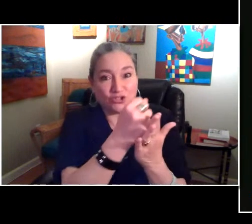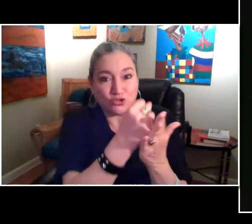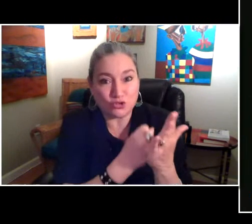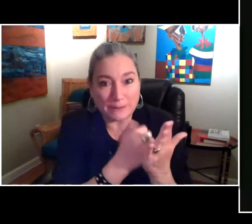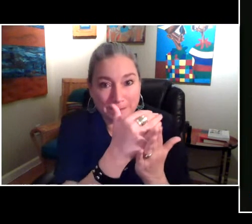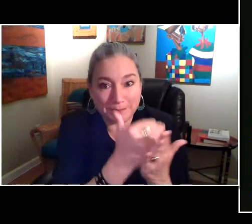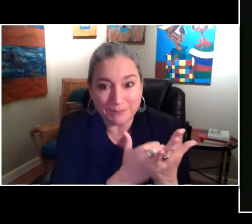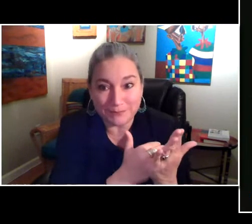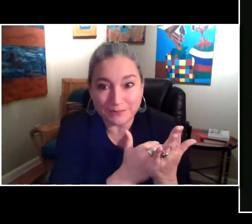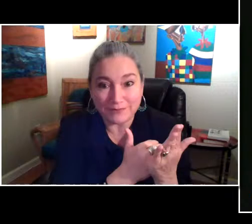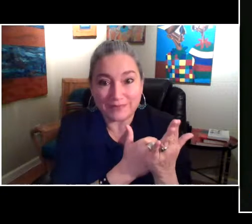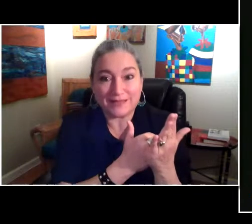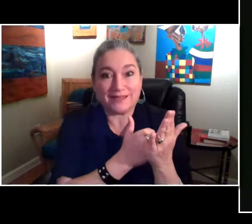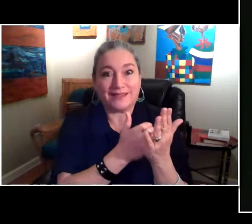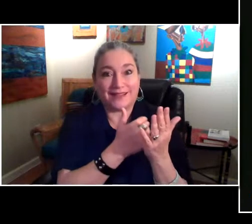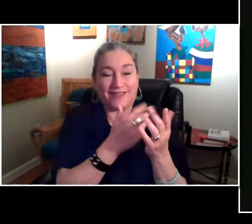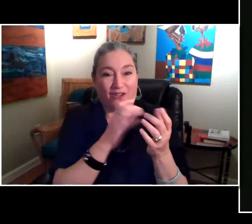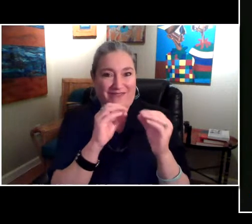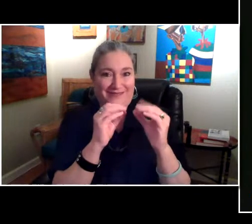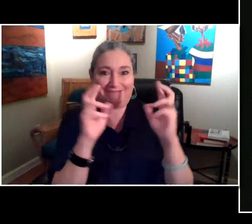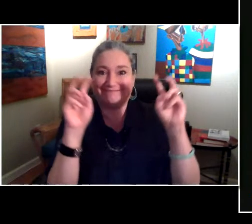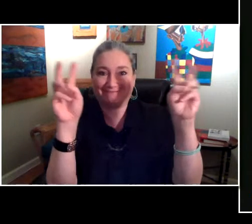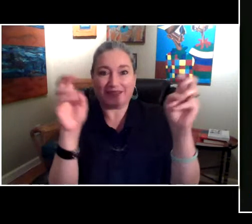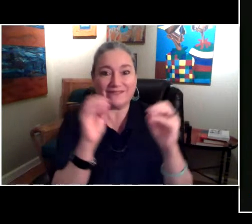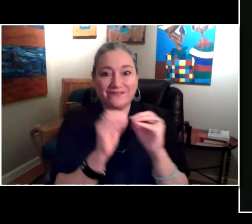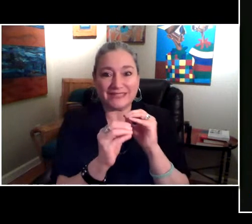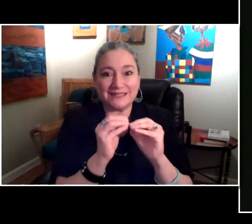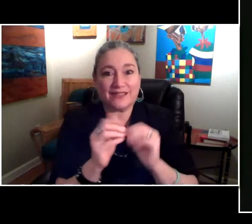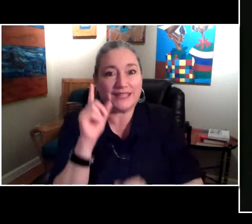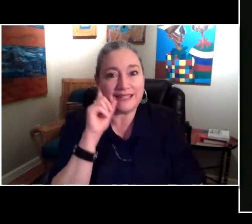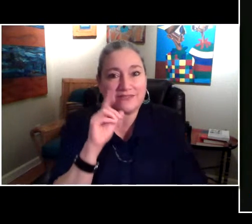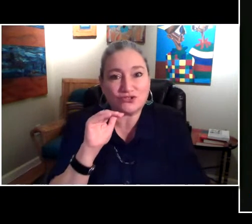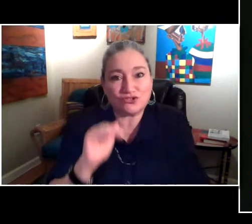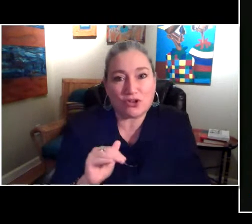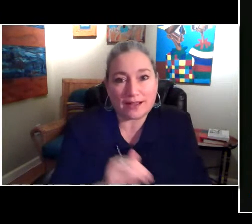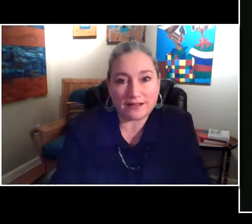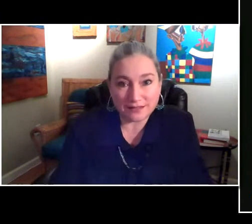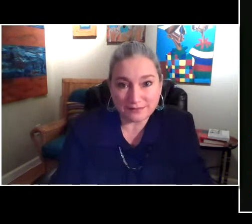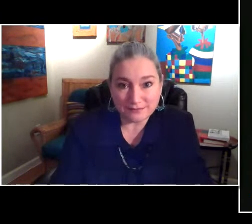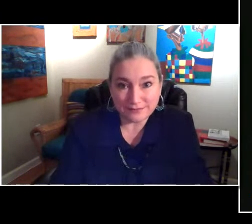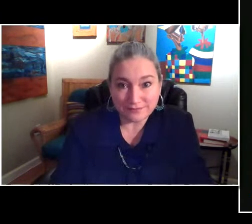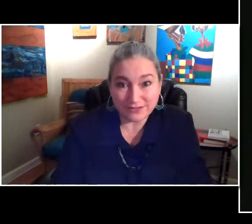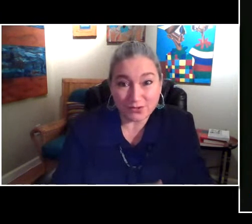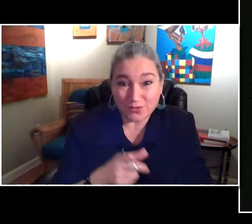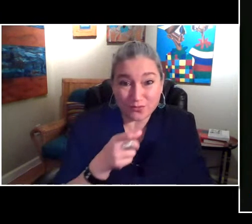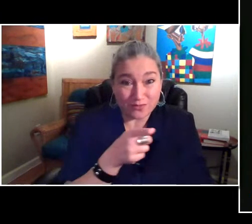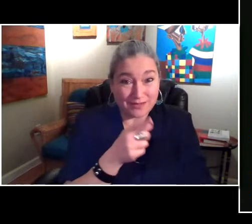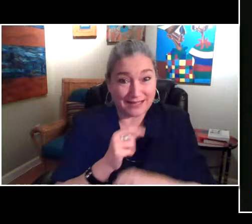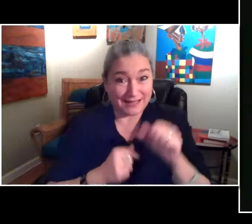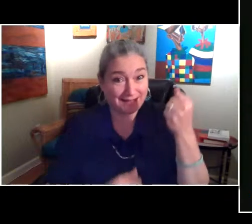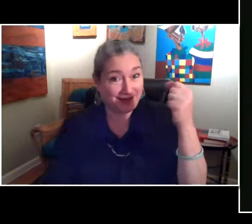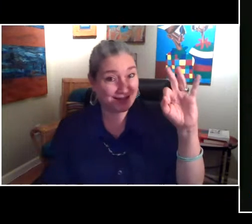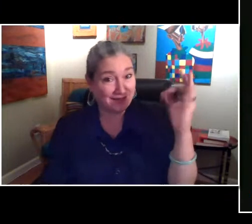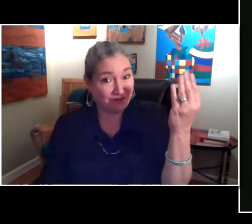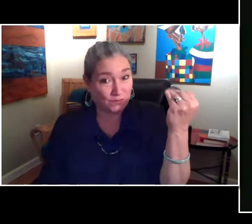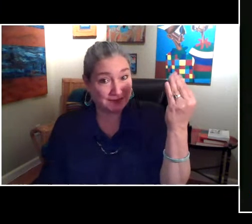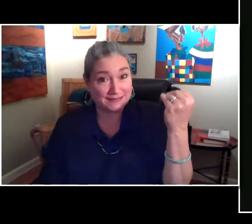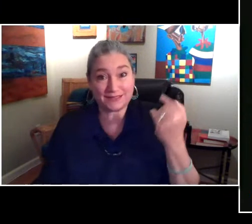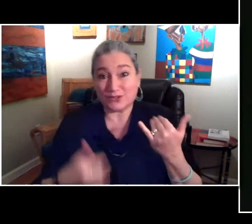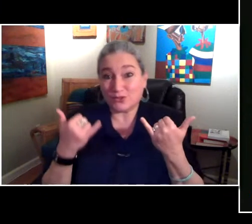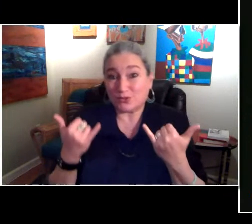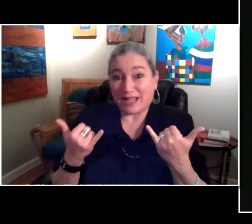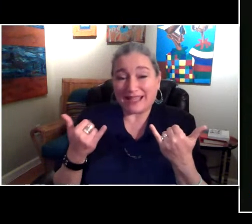model and this deficit culture, with a medical script and an approach of fixing the deaf